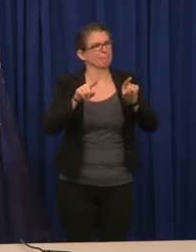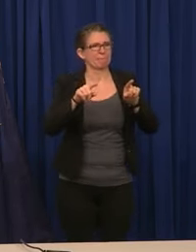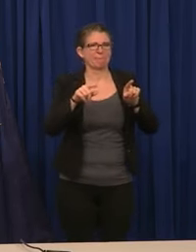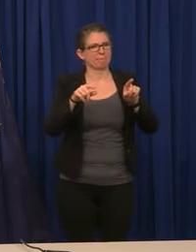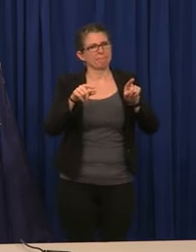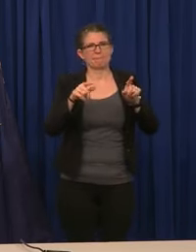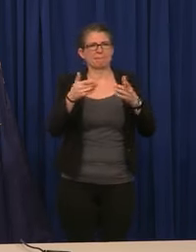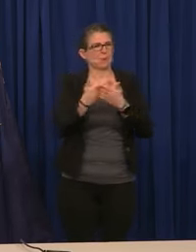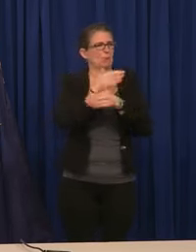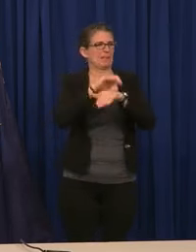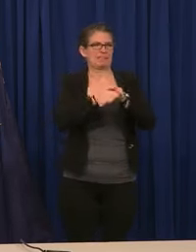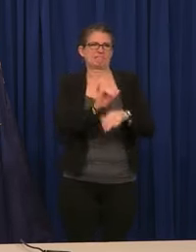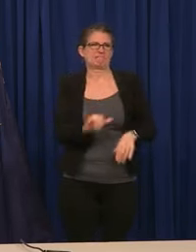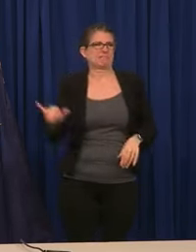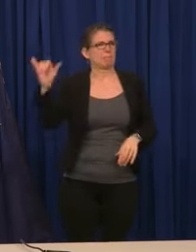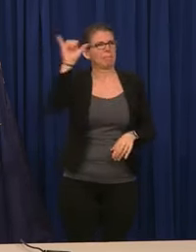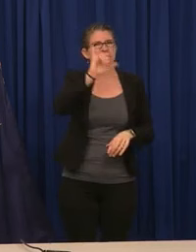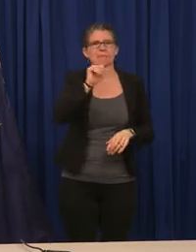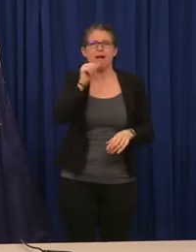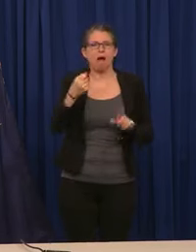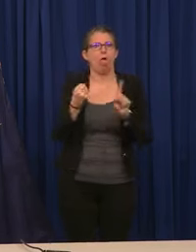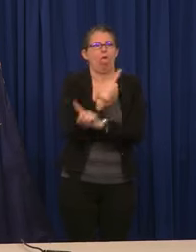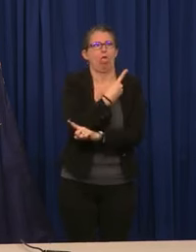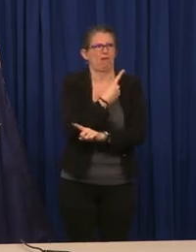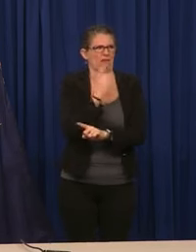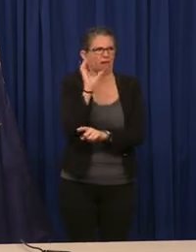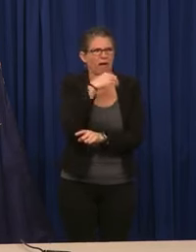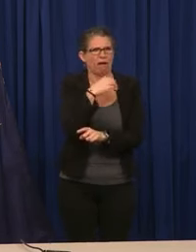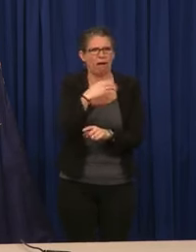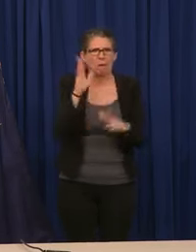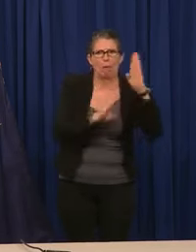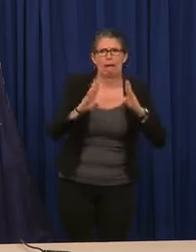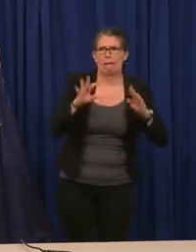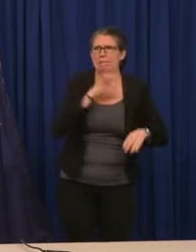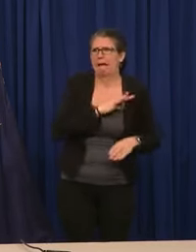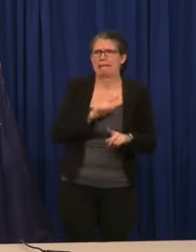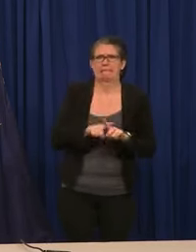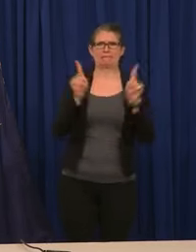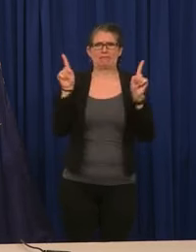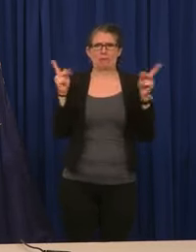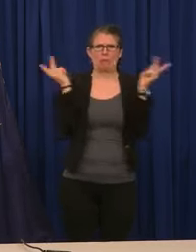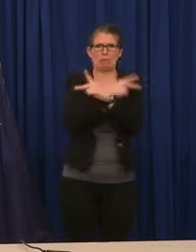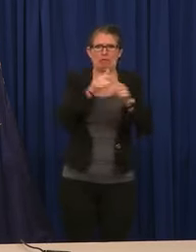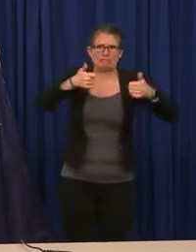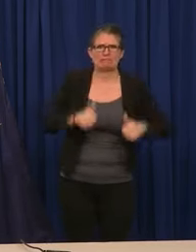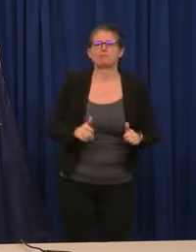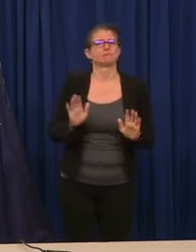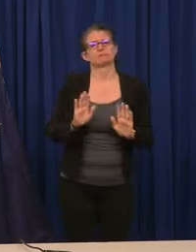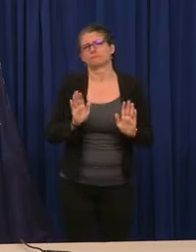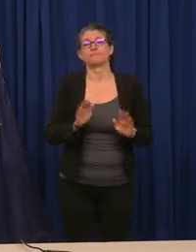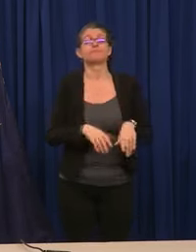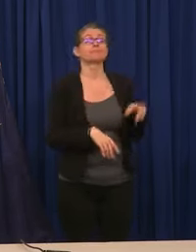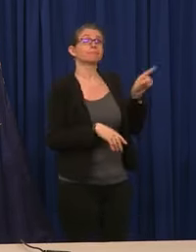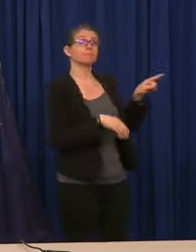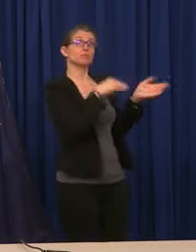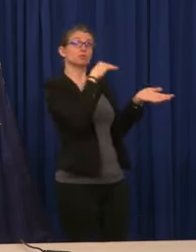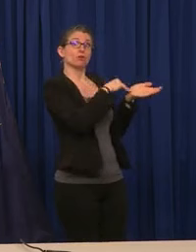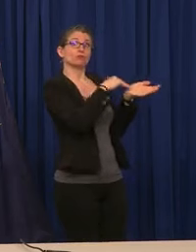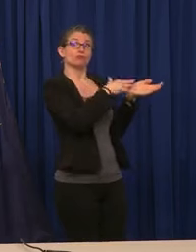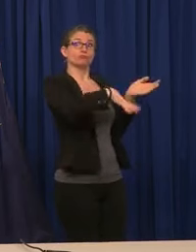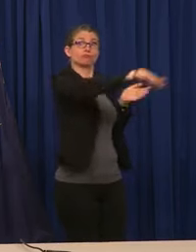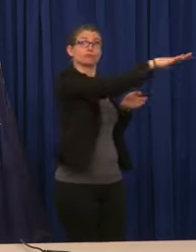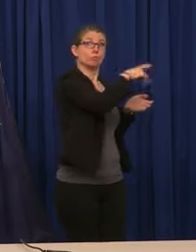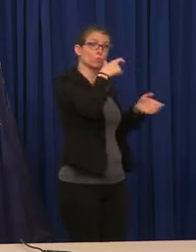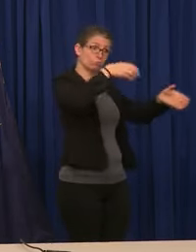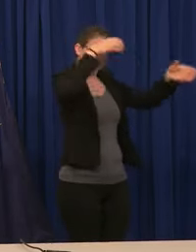Kevin, in terms of other observations, our epidemiologists right now, as we get new cases, are reviewing